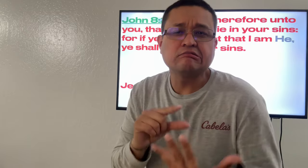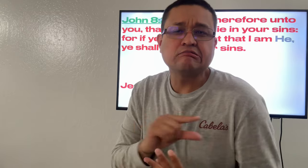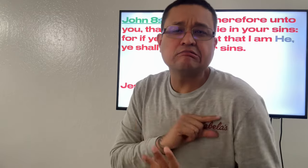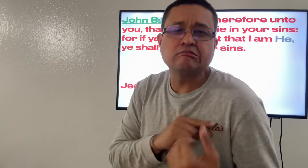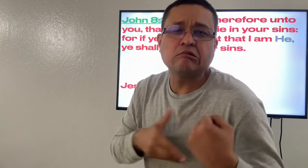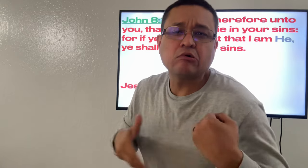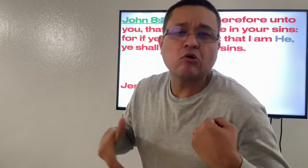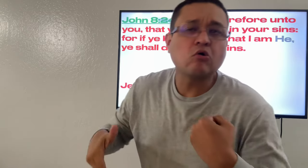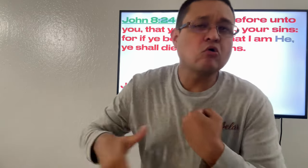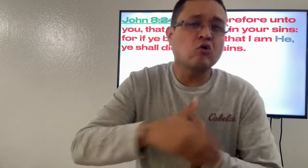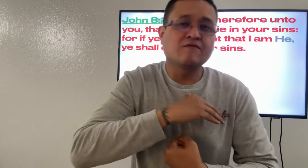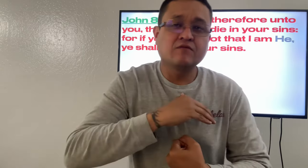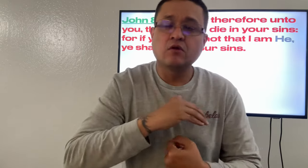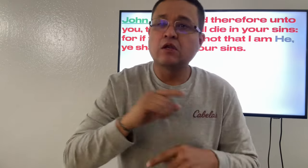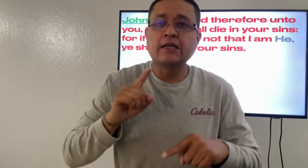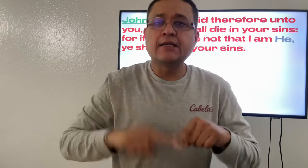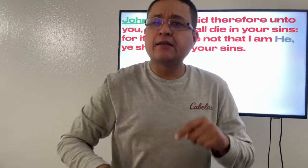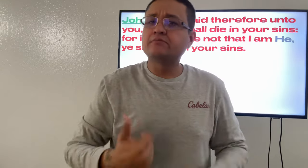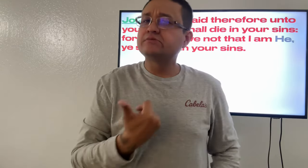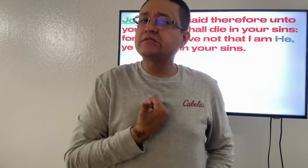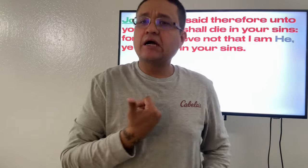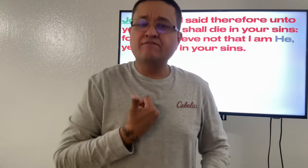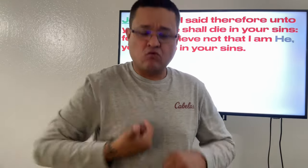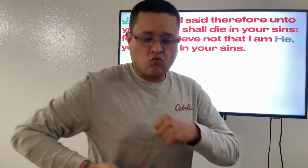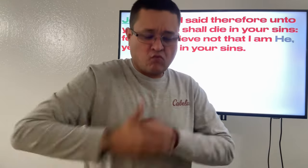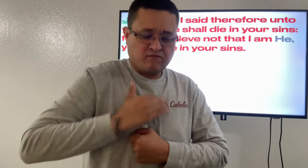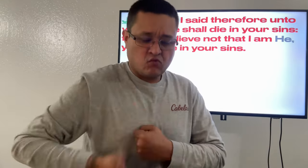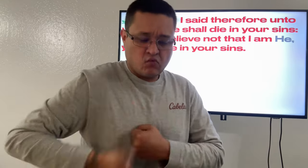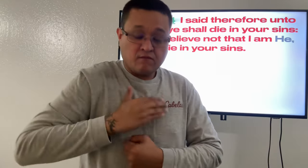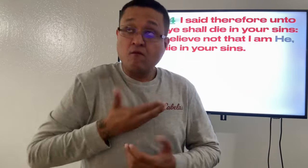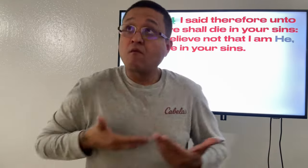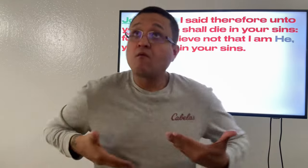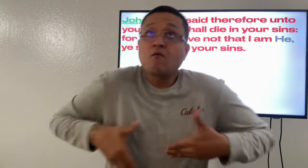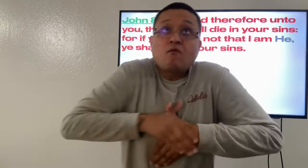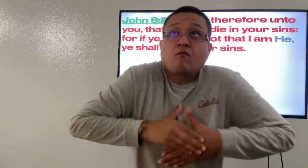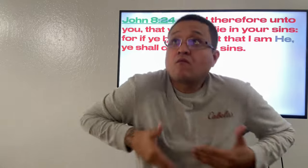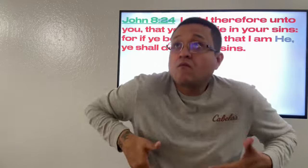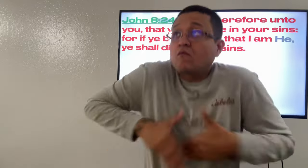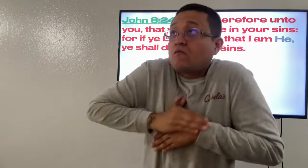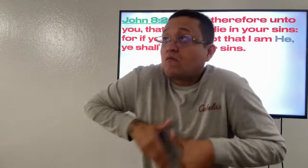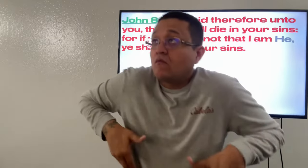And he became the perfect sacrifice, the lamb of God, to cover all of our sin.